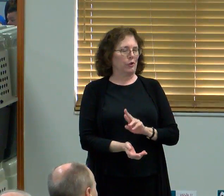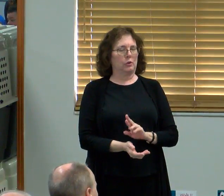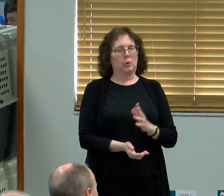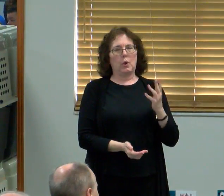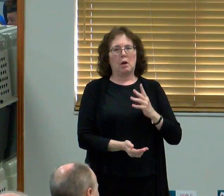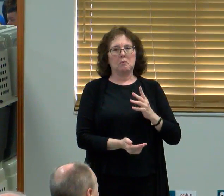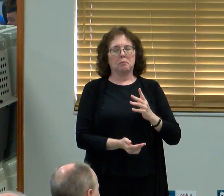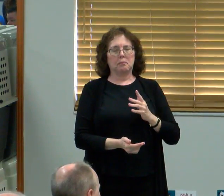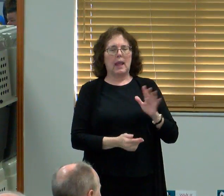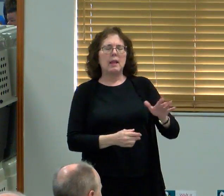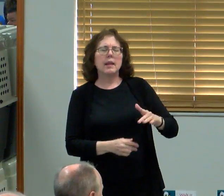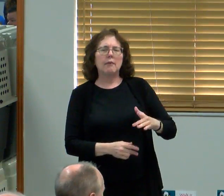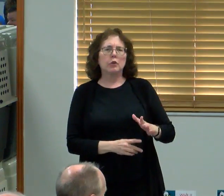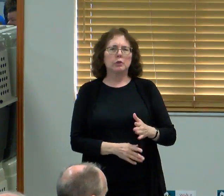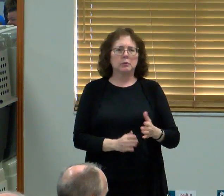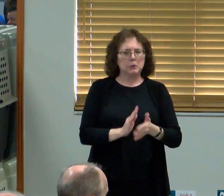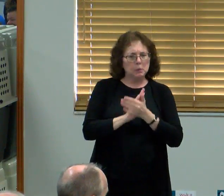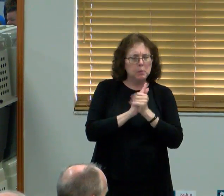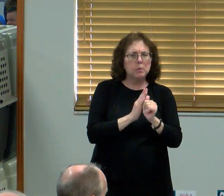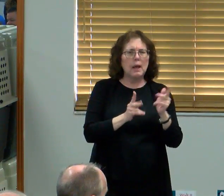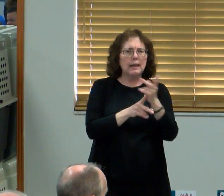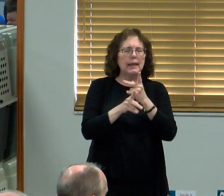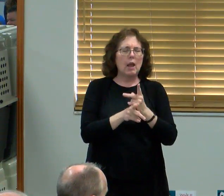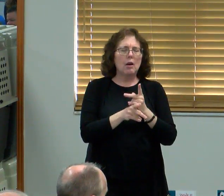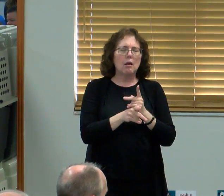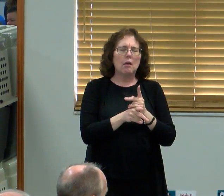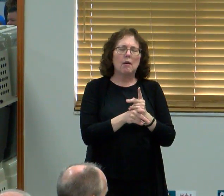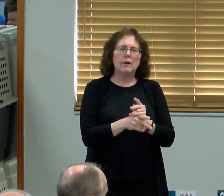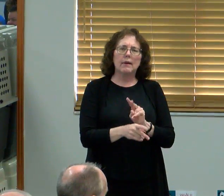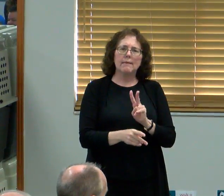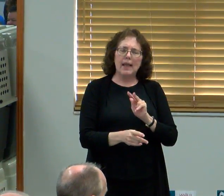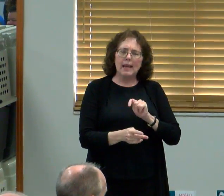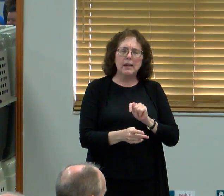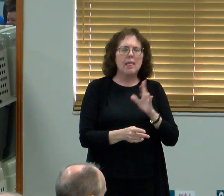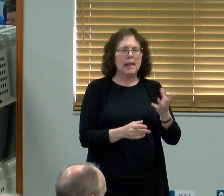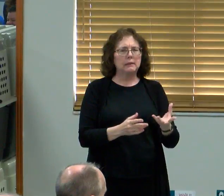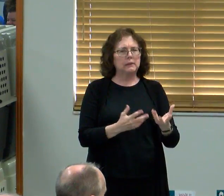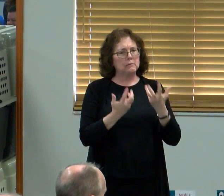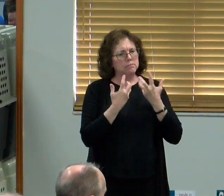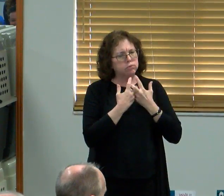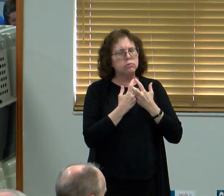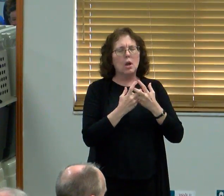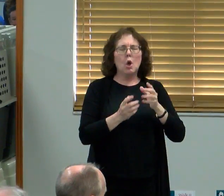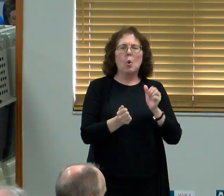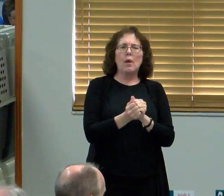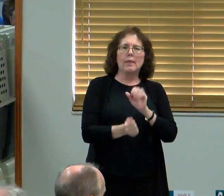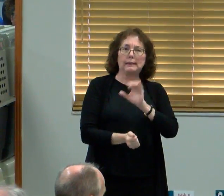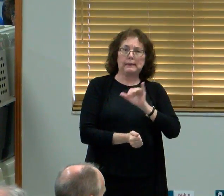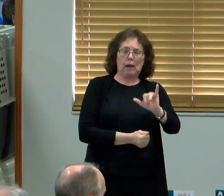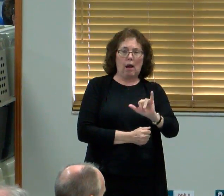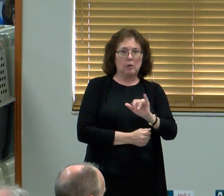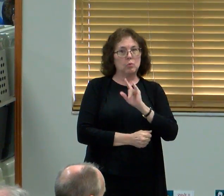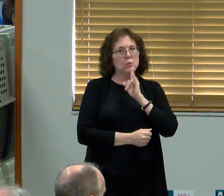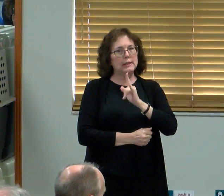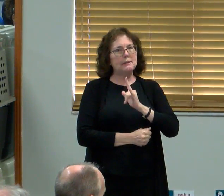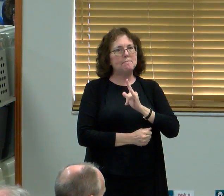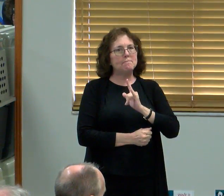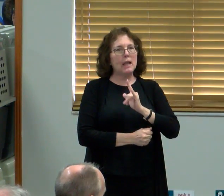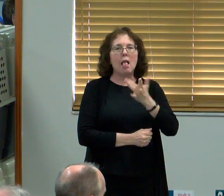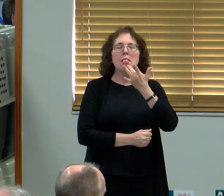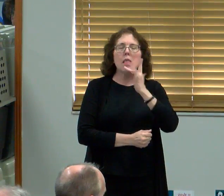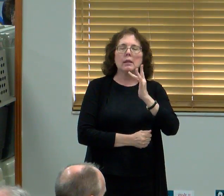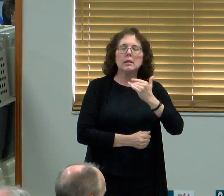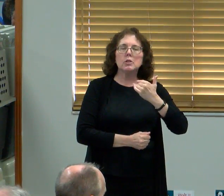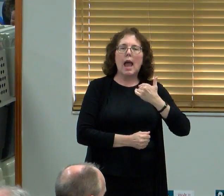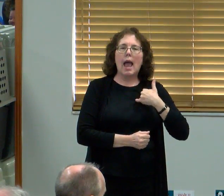Comprehensive veterinary care is an integral part of the work of Canine Companions, and we are very fortunate for the passion and dedication of Dr.